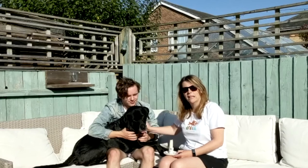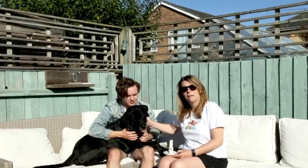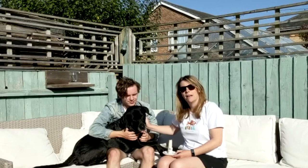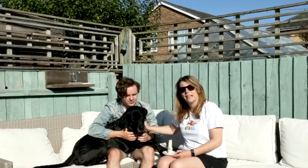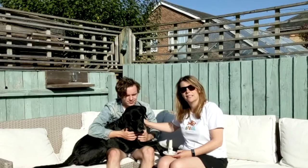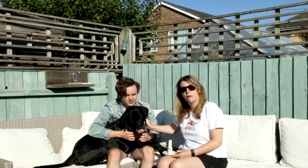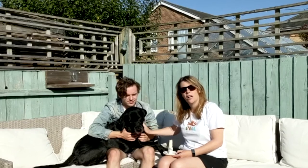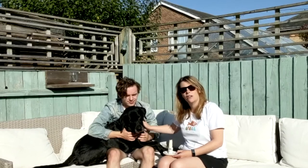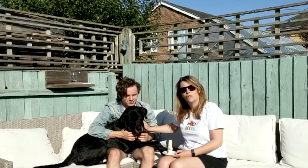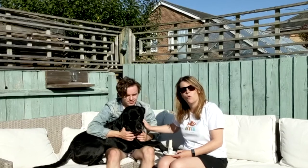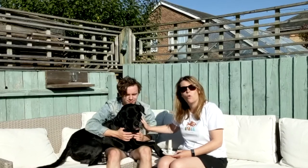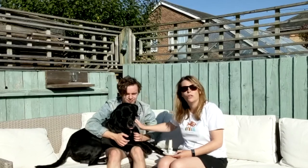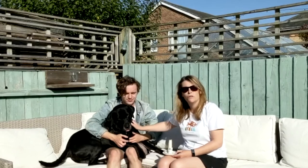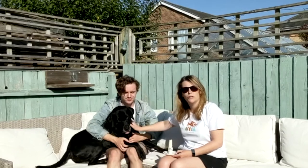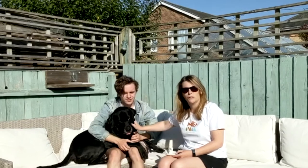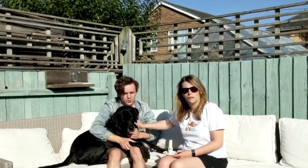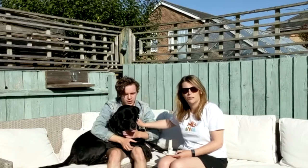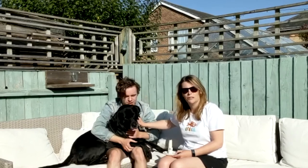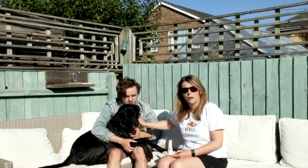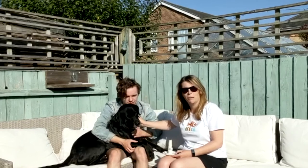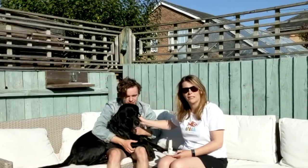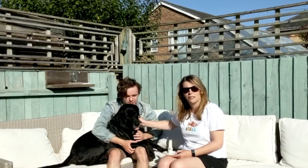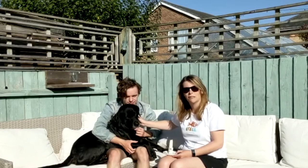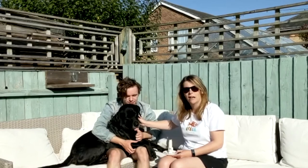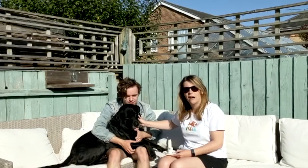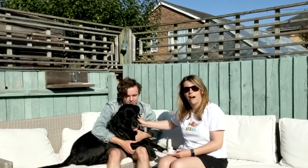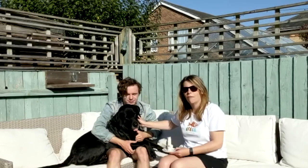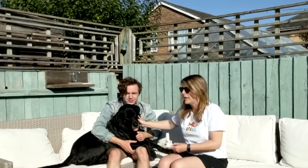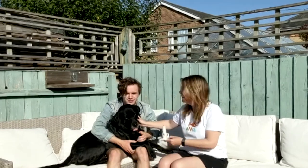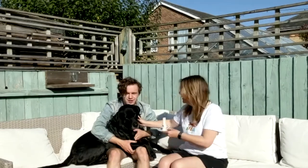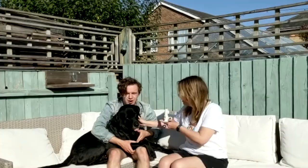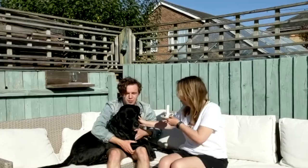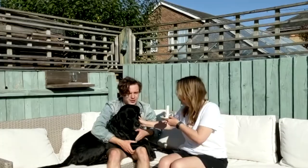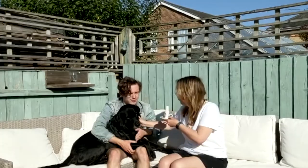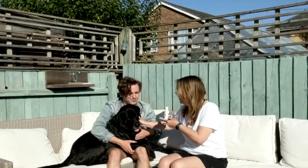May he smile on all you do. God bless you. Amen. Amen.